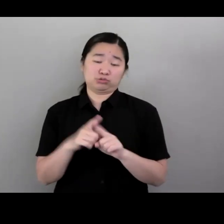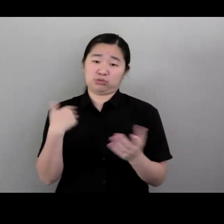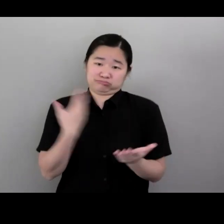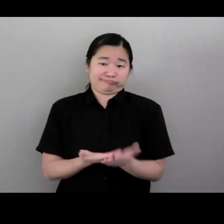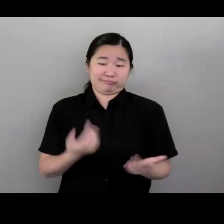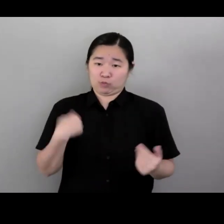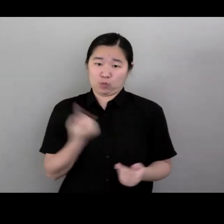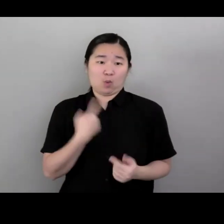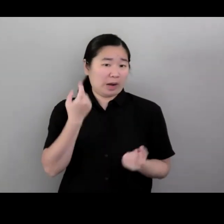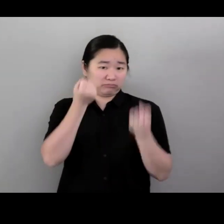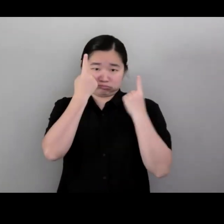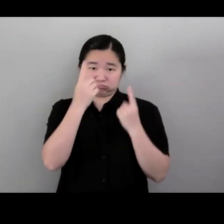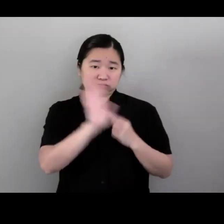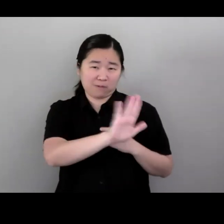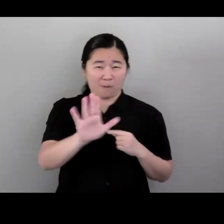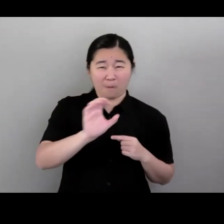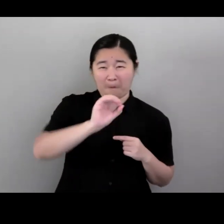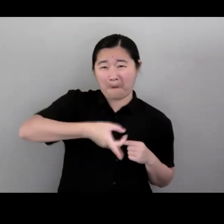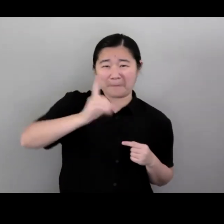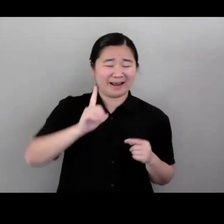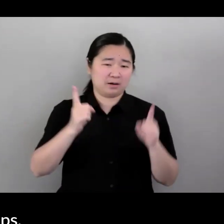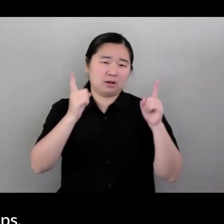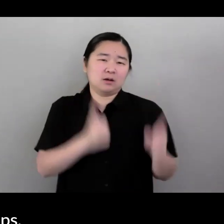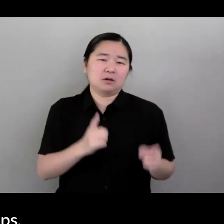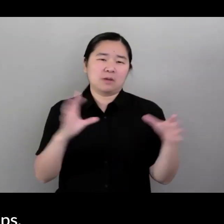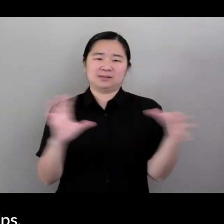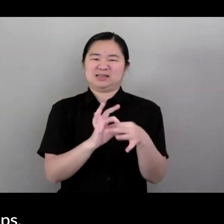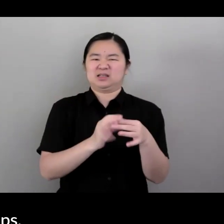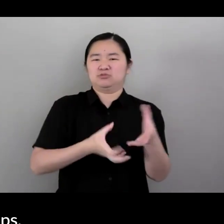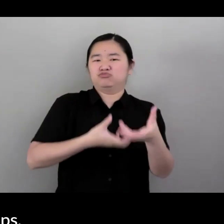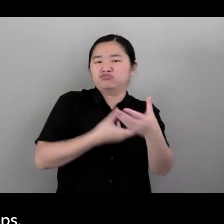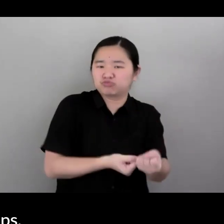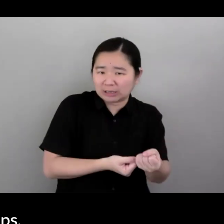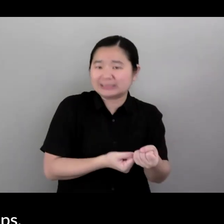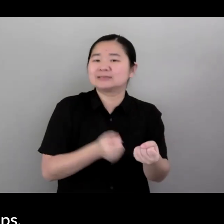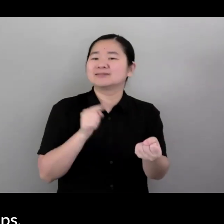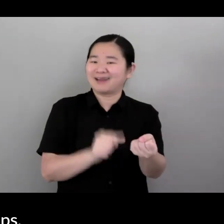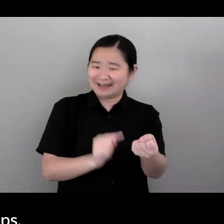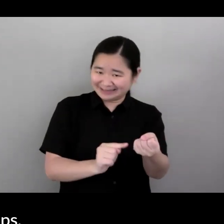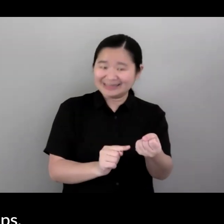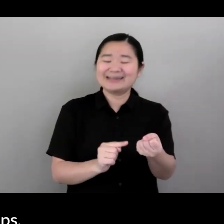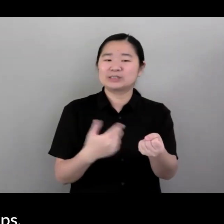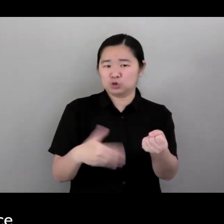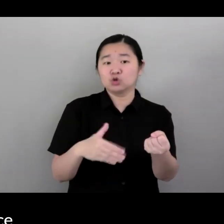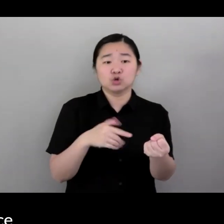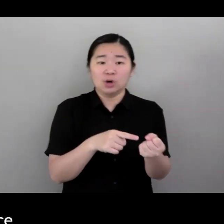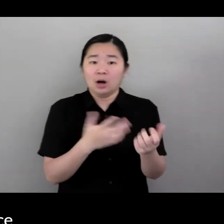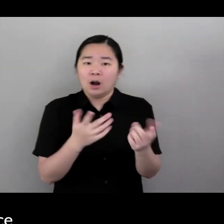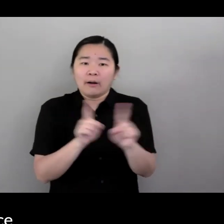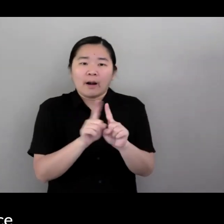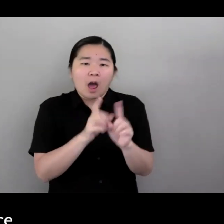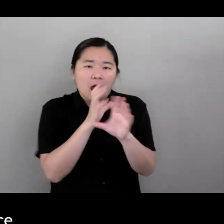So effective safeguarding depends on participatory risk assessment, supportive partnerships, and OPDs as partners bring